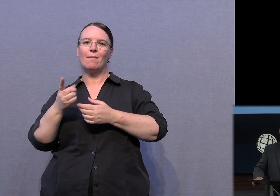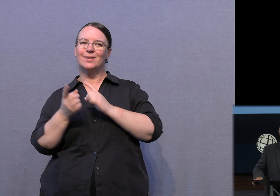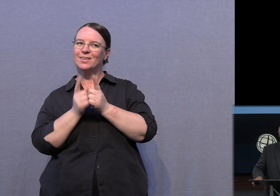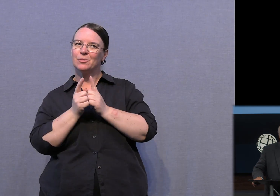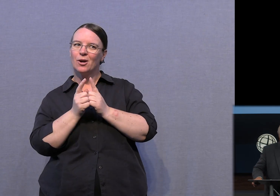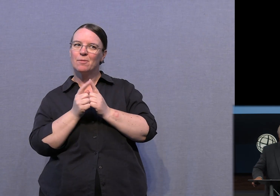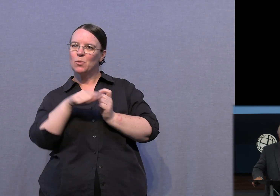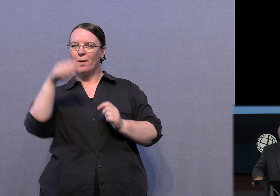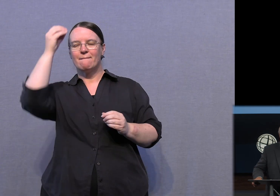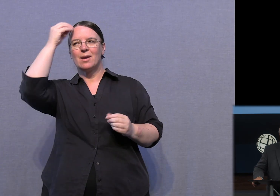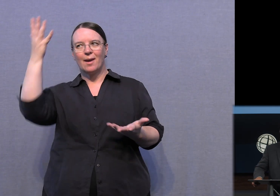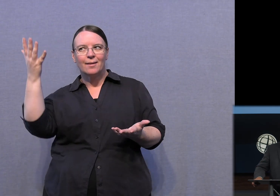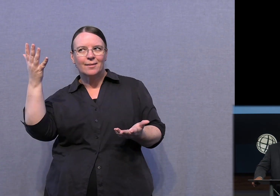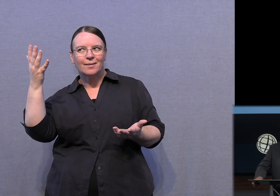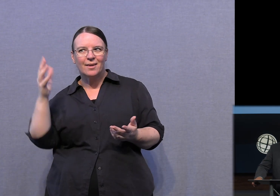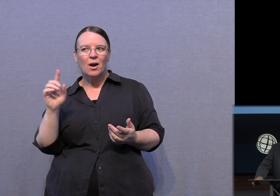God's help.